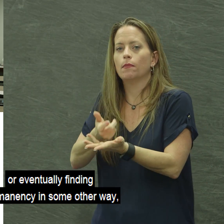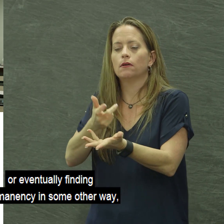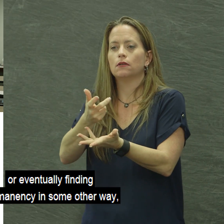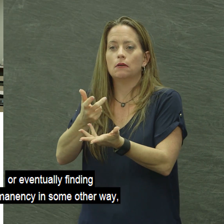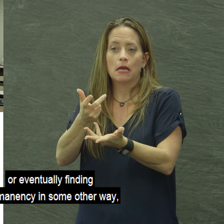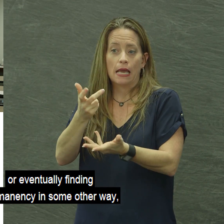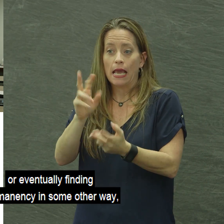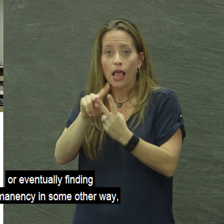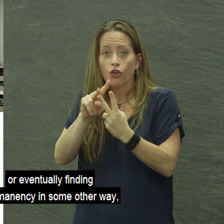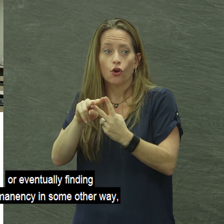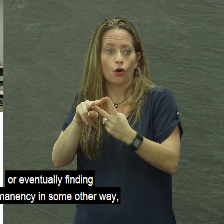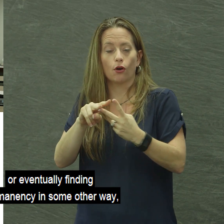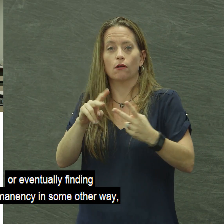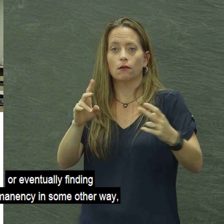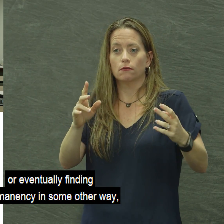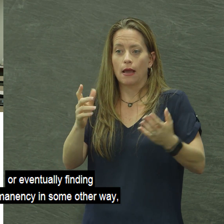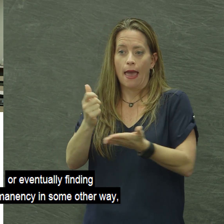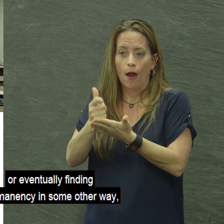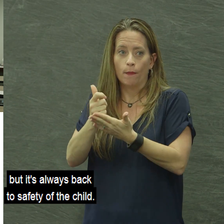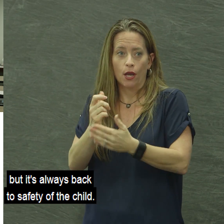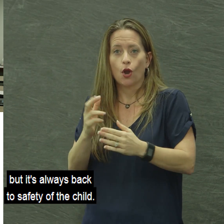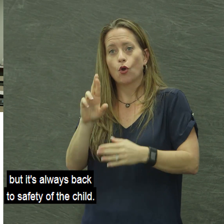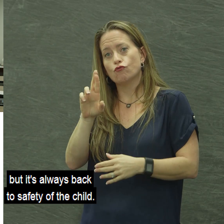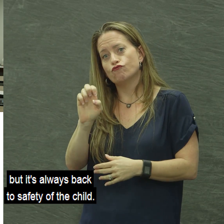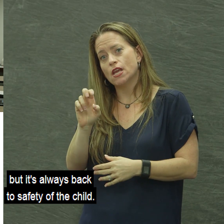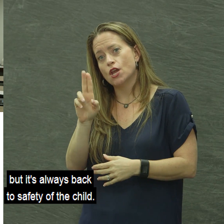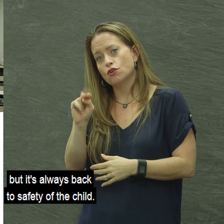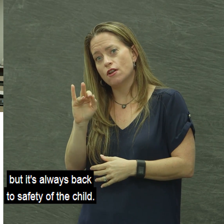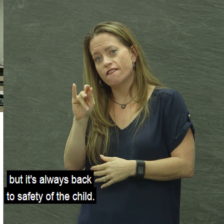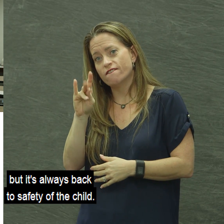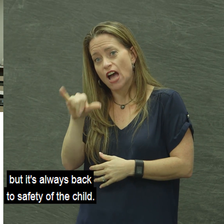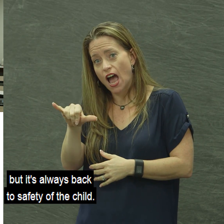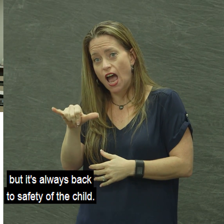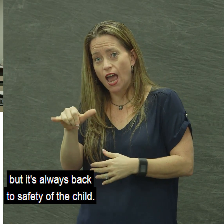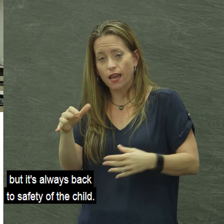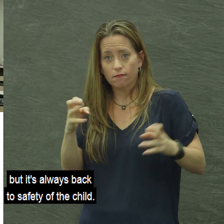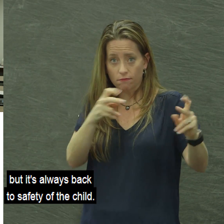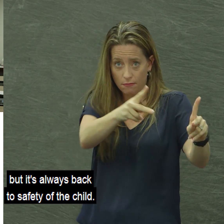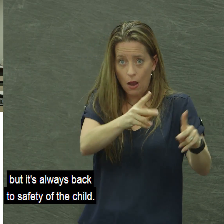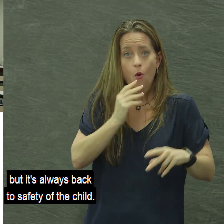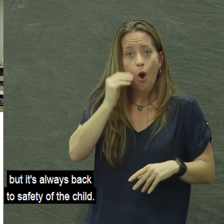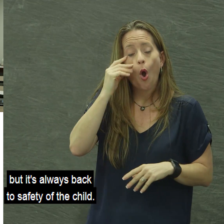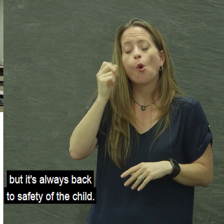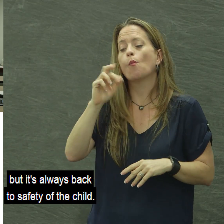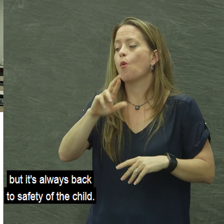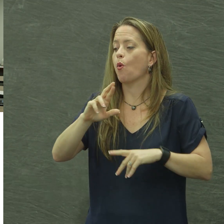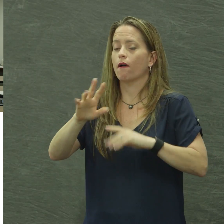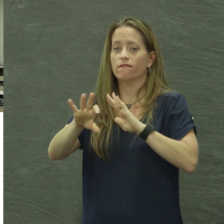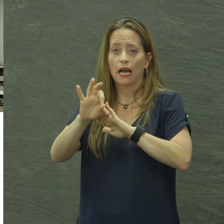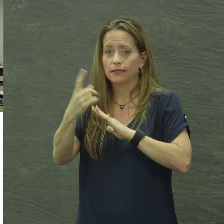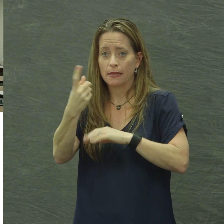finding permanency in some other way. But it's always back to safety of the child.